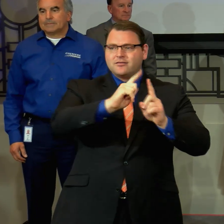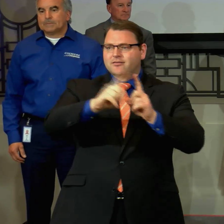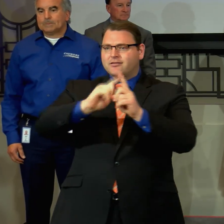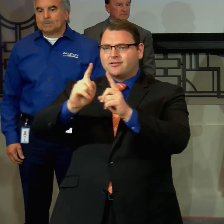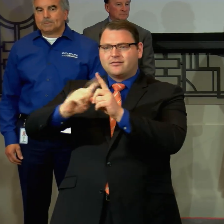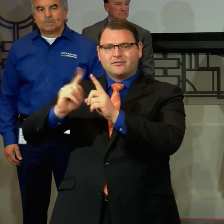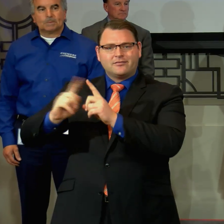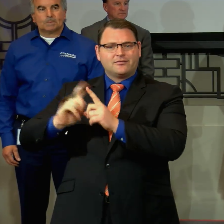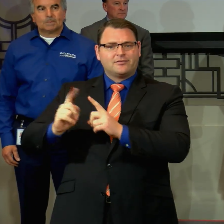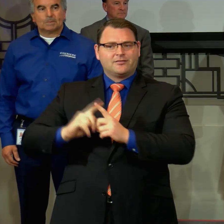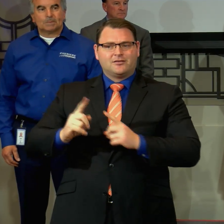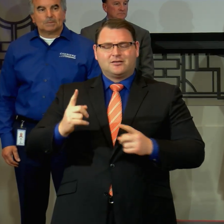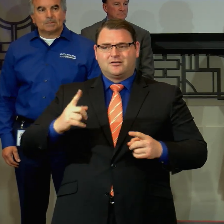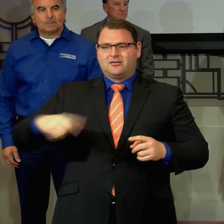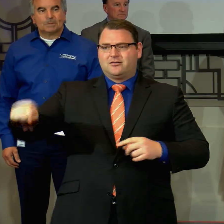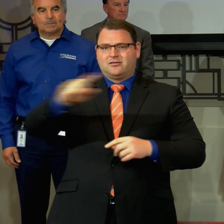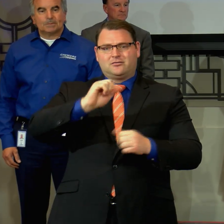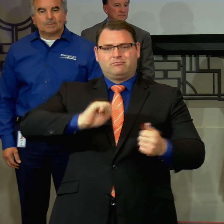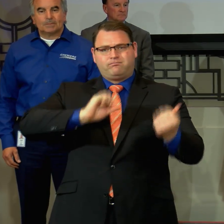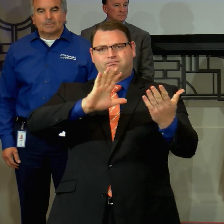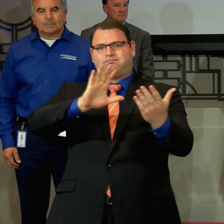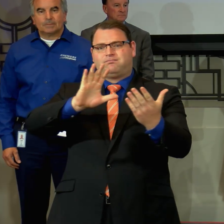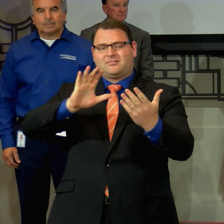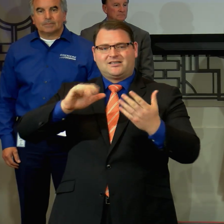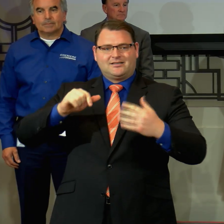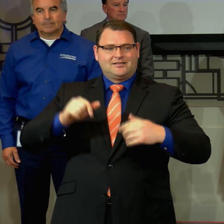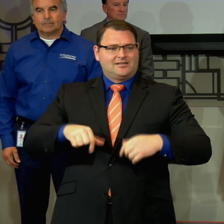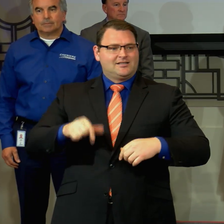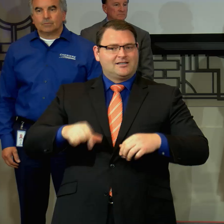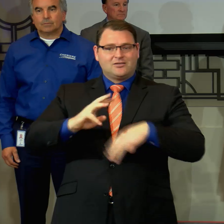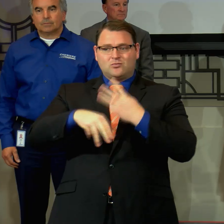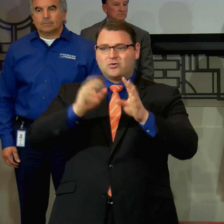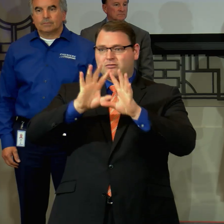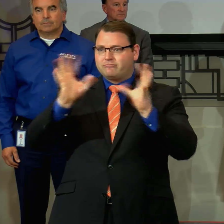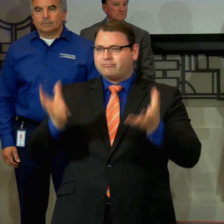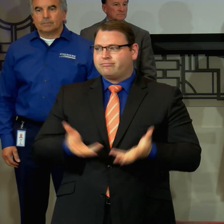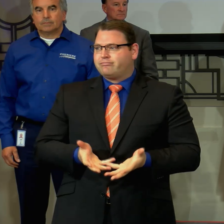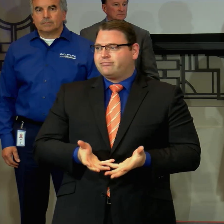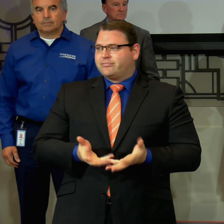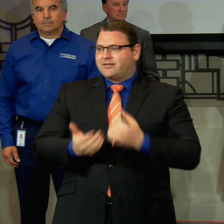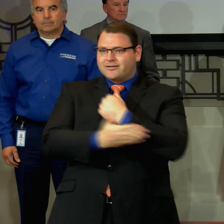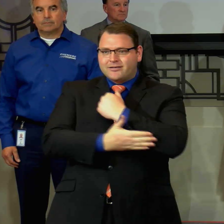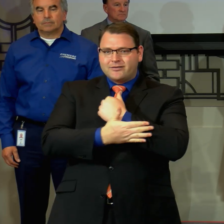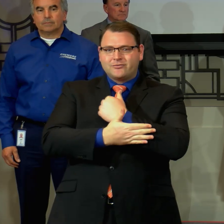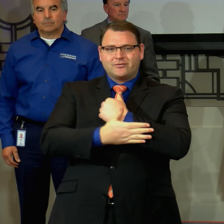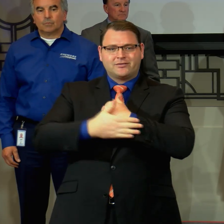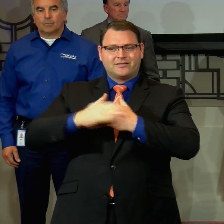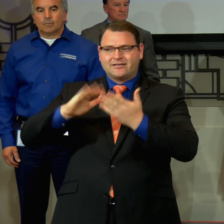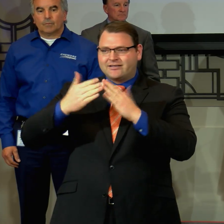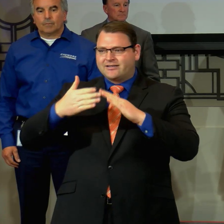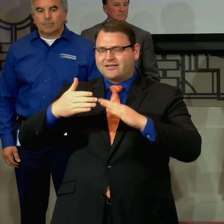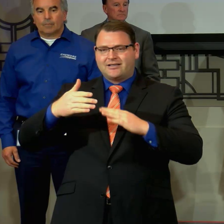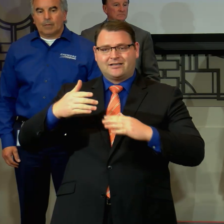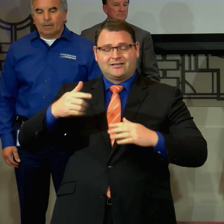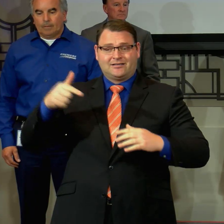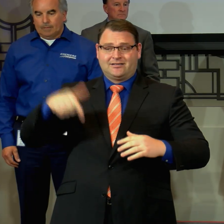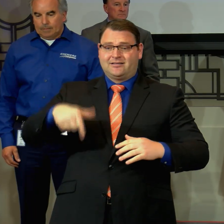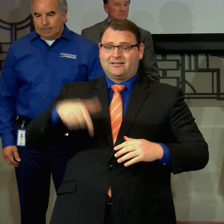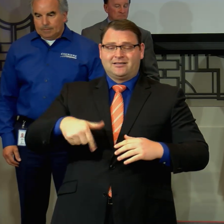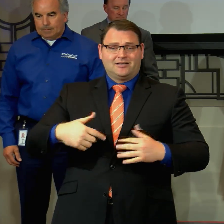crisis our city, our nation, and our world has faced in over a century. And what I know is